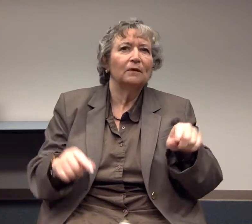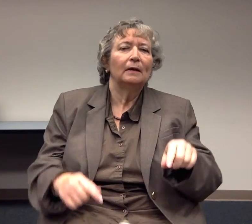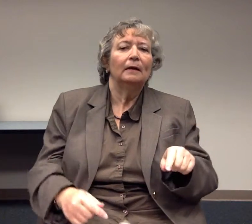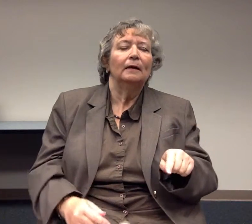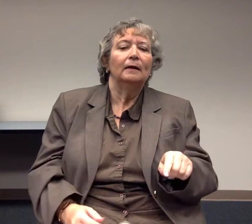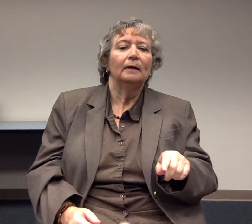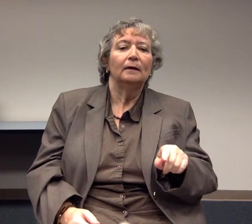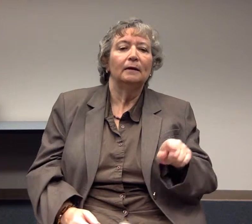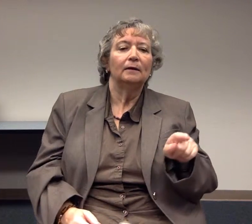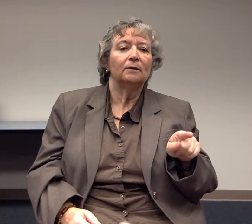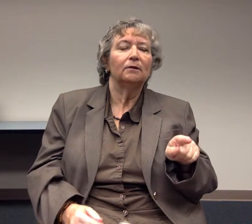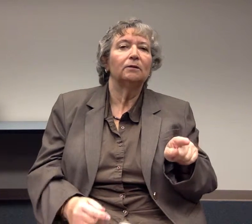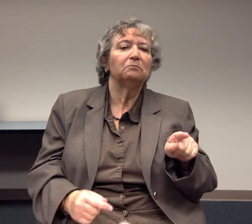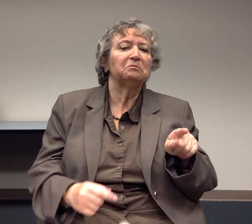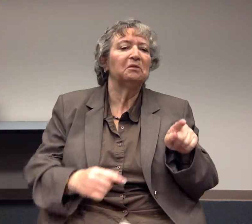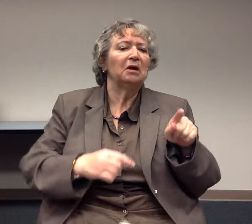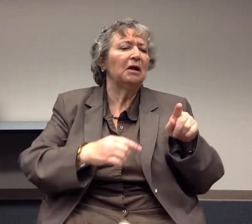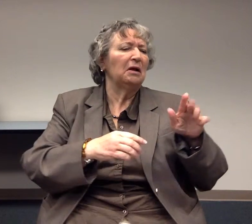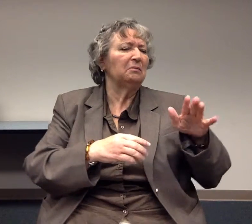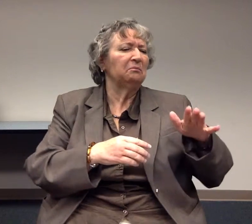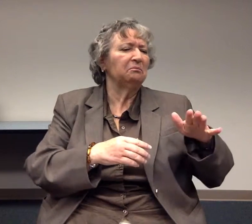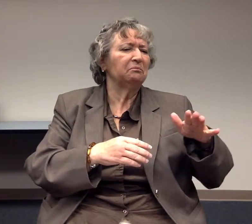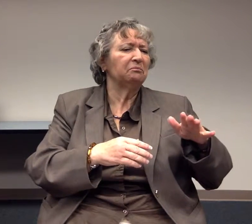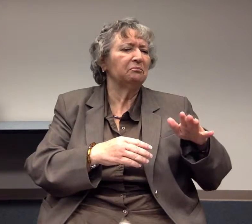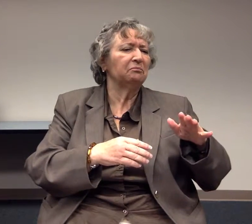This is Georgia. That's Georgia.